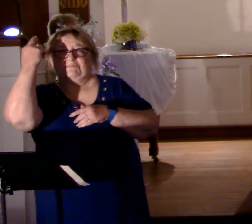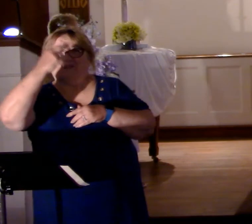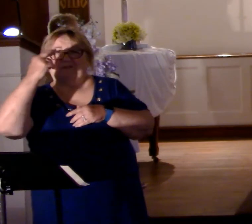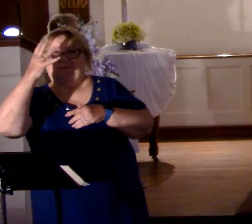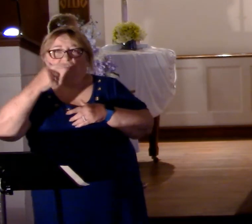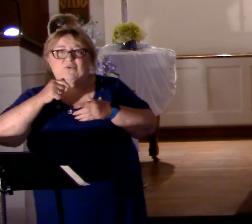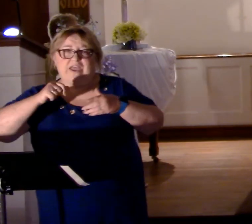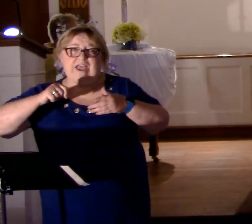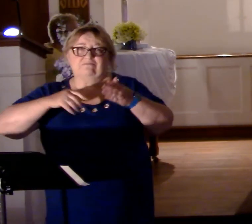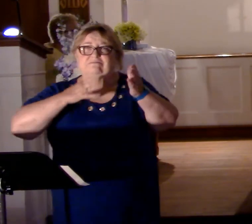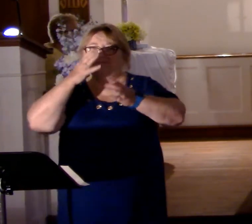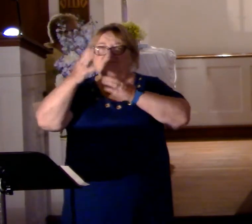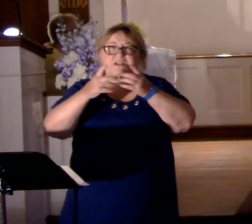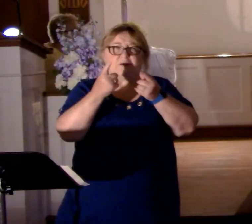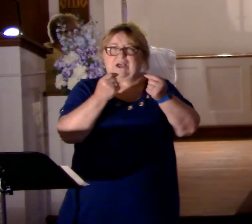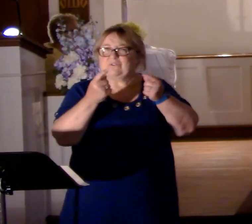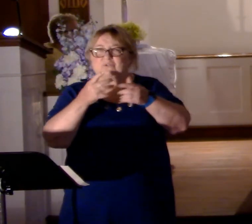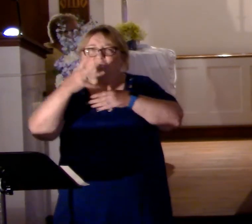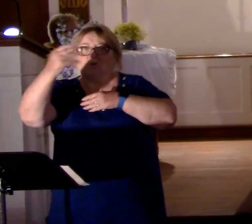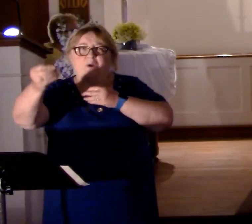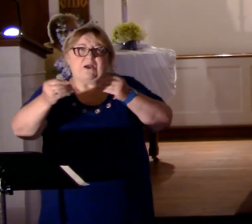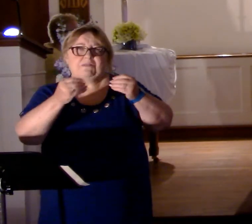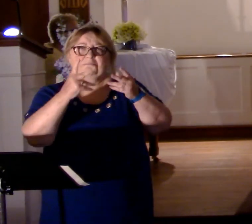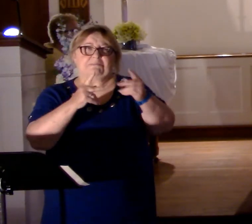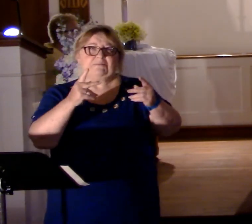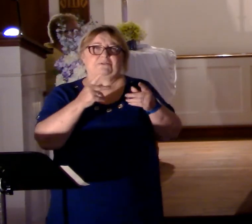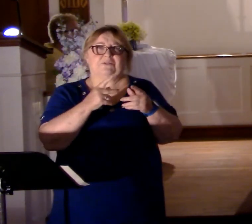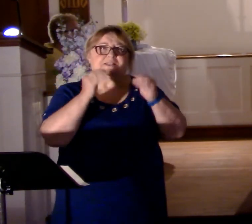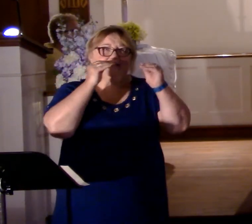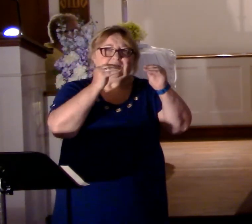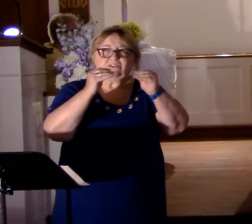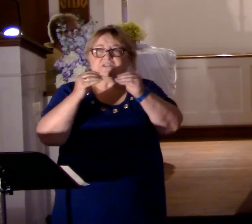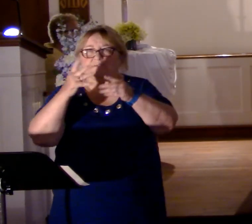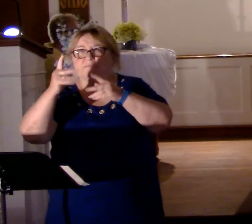have to improvise on how to reach the masses,